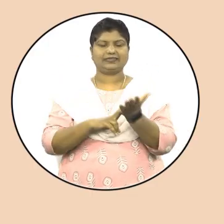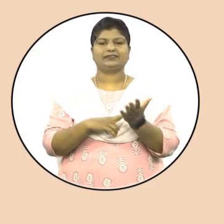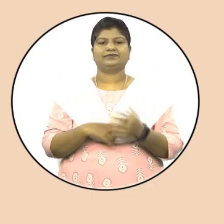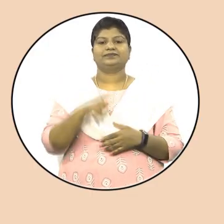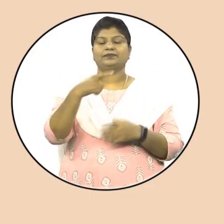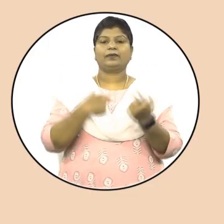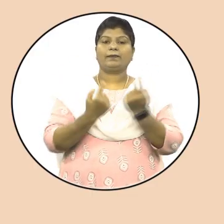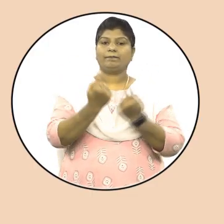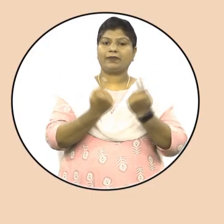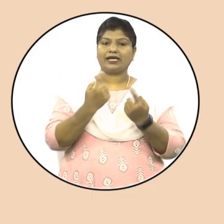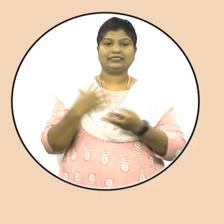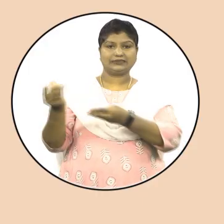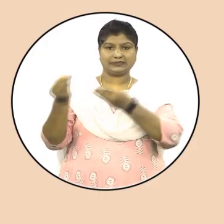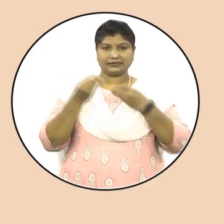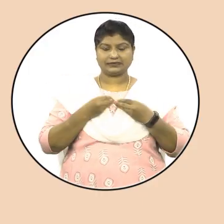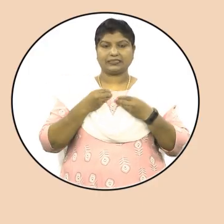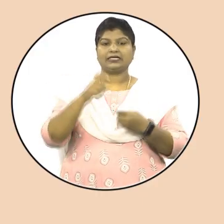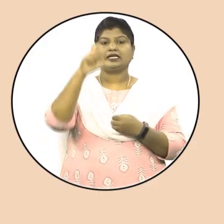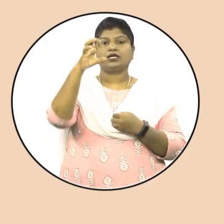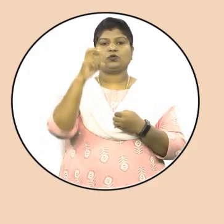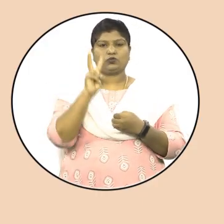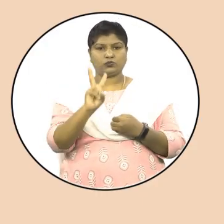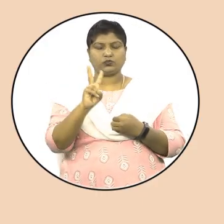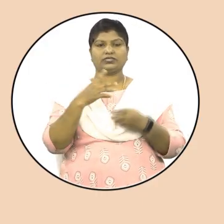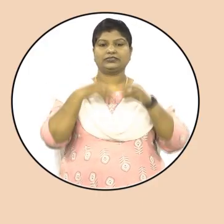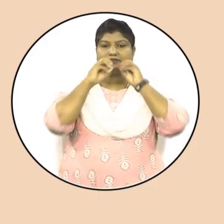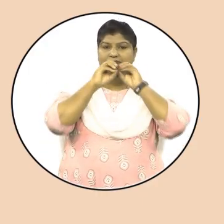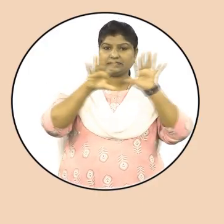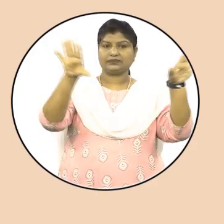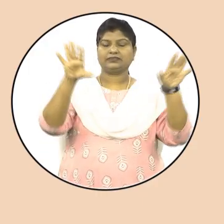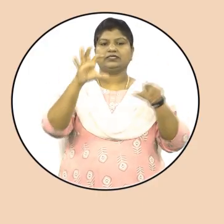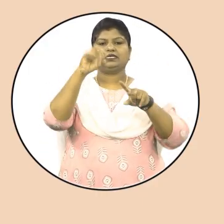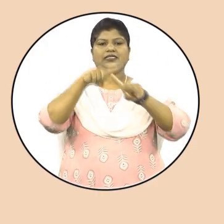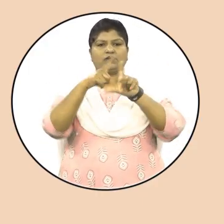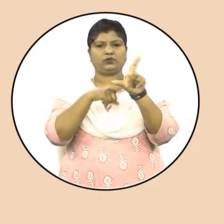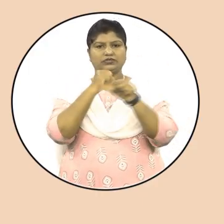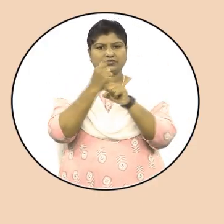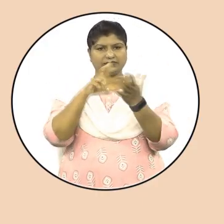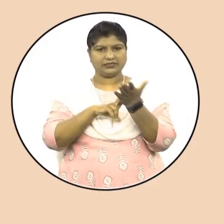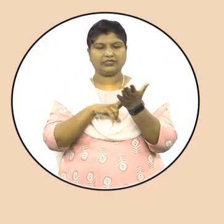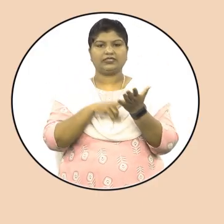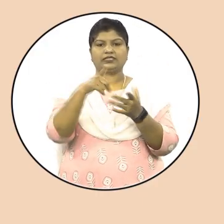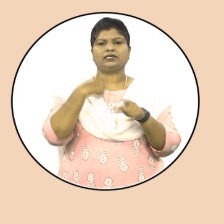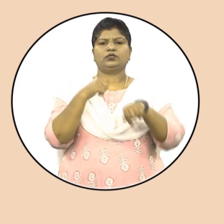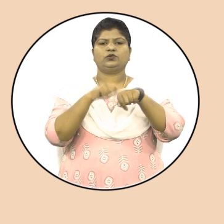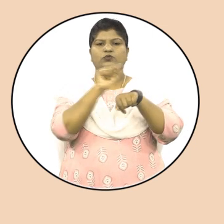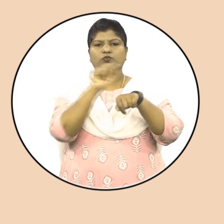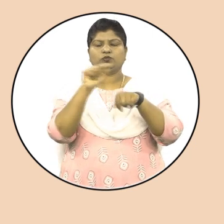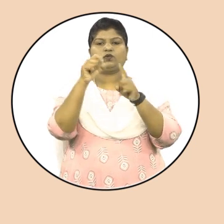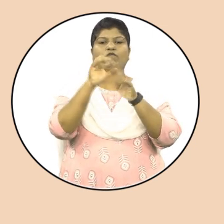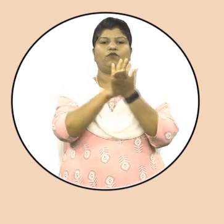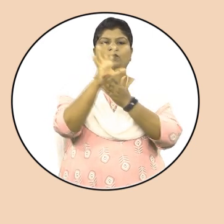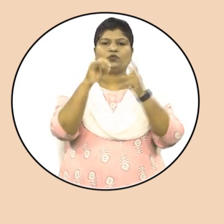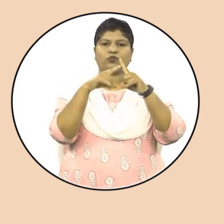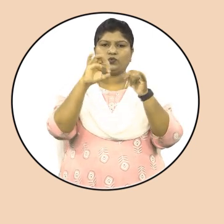The plants take up carbon dioxide and release out the oxygen during